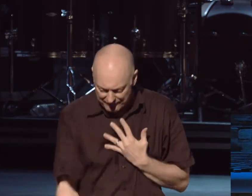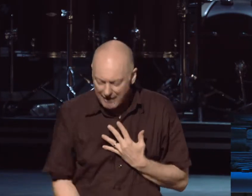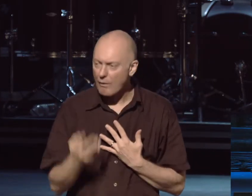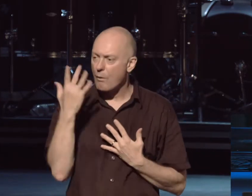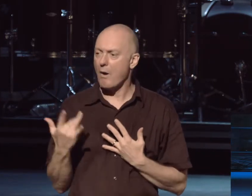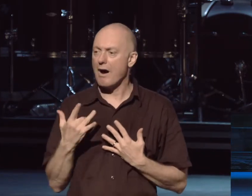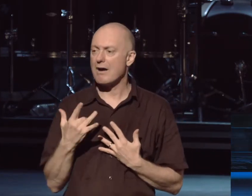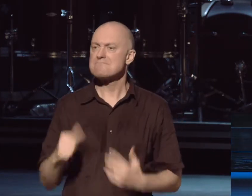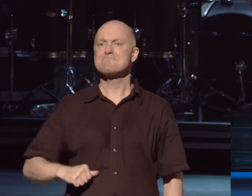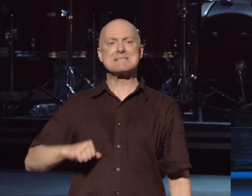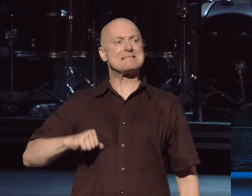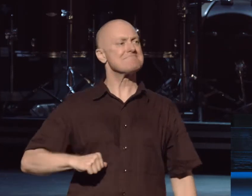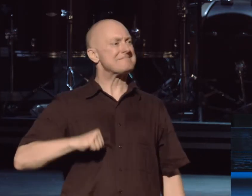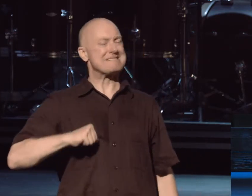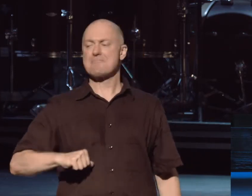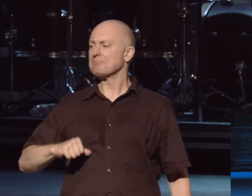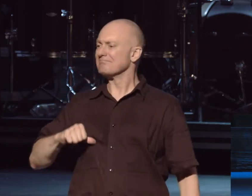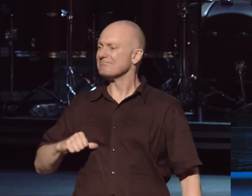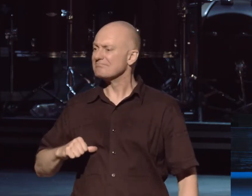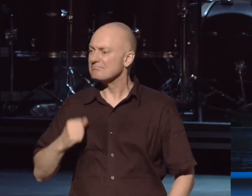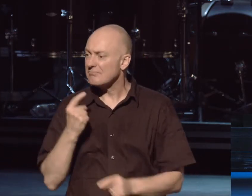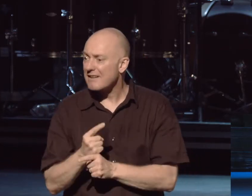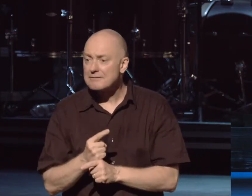pride to break down?